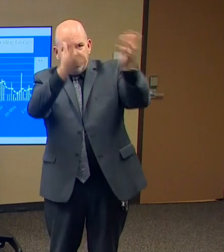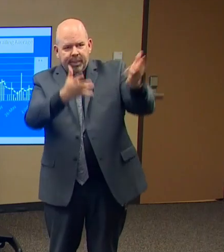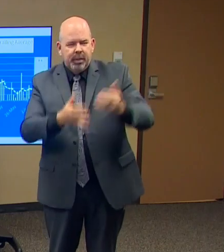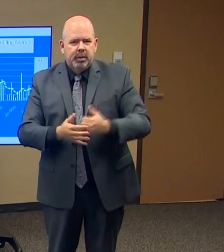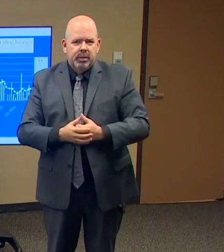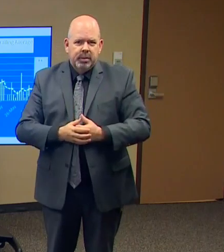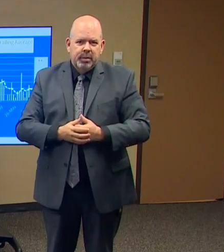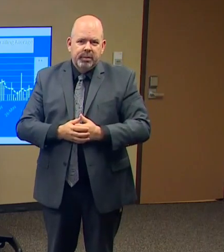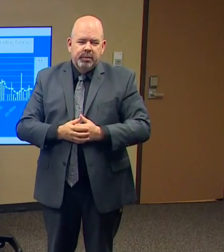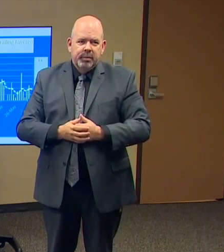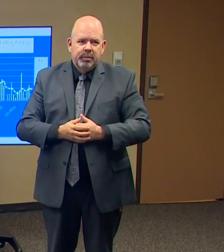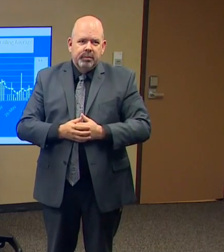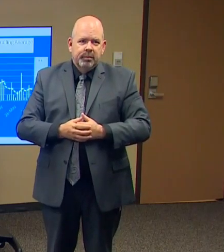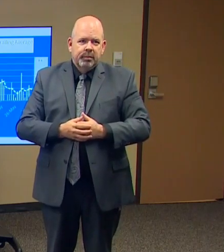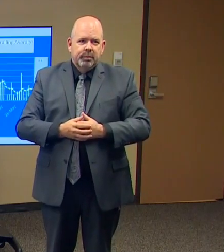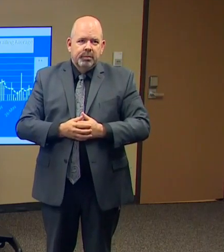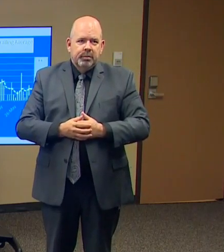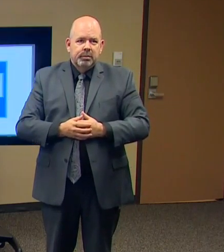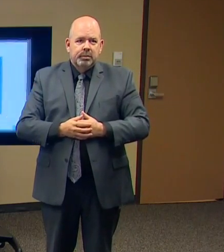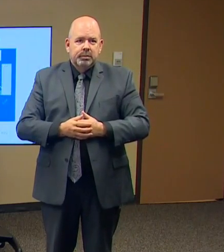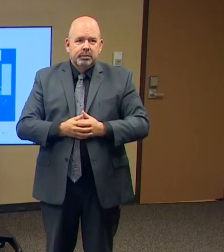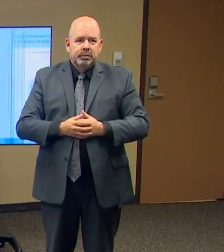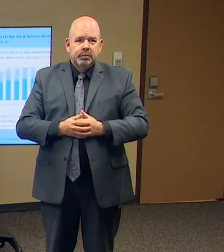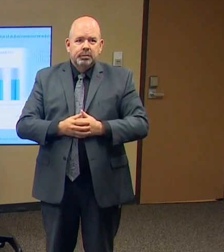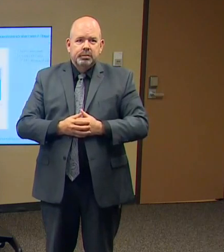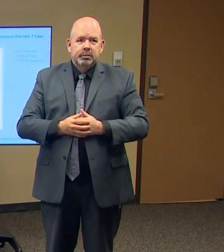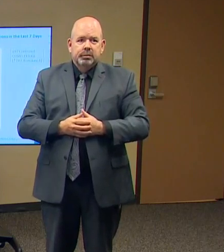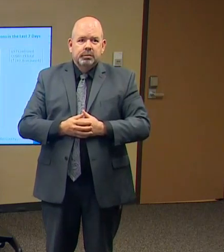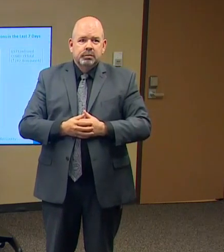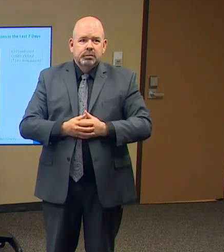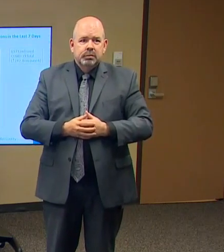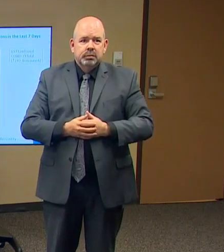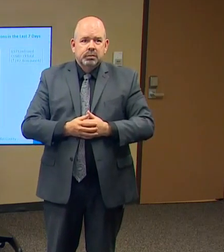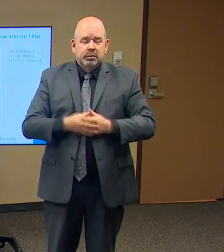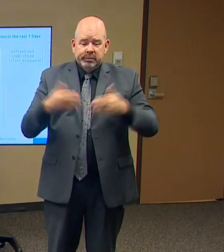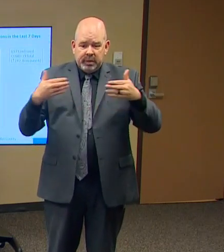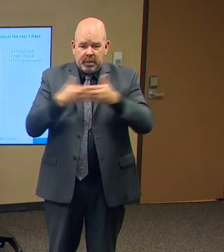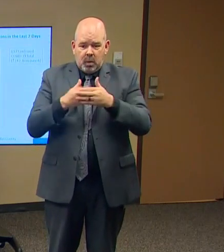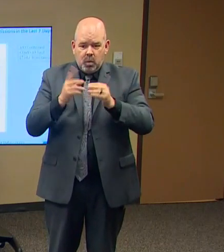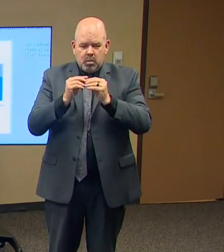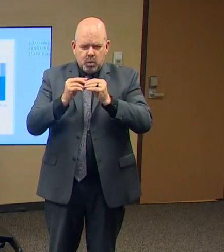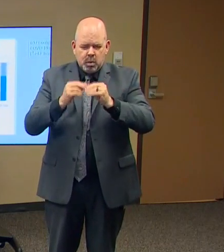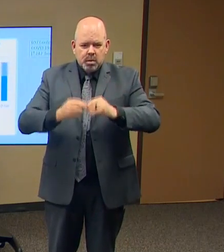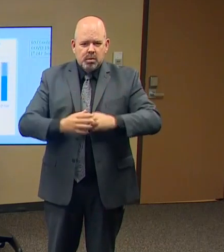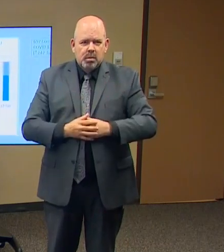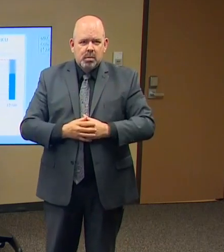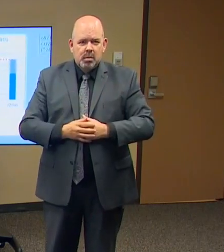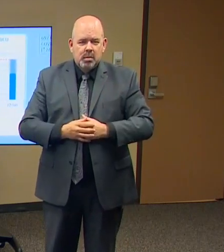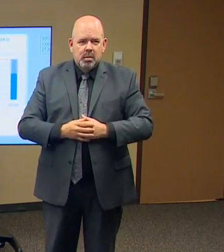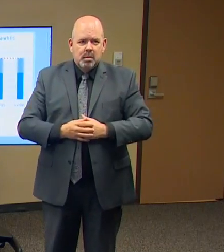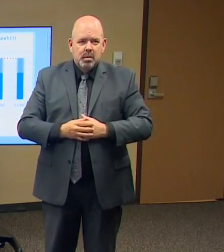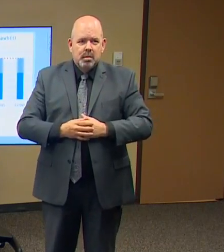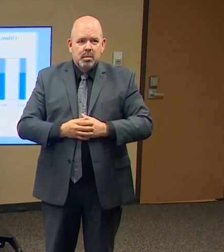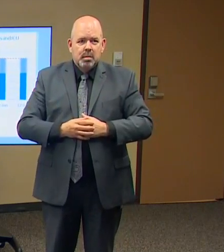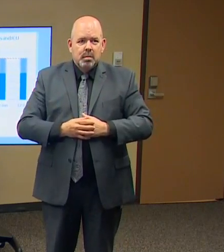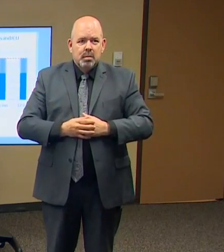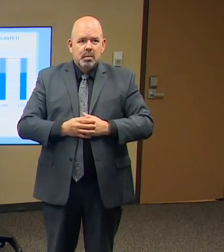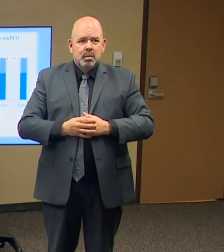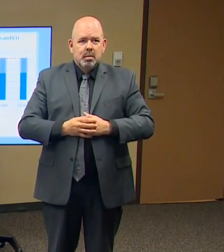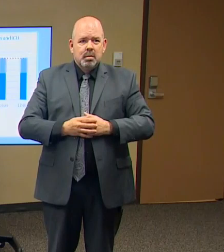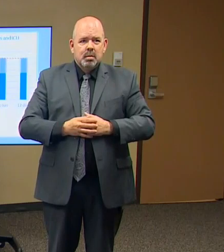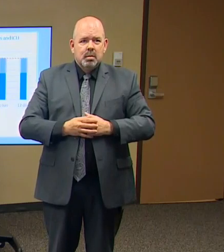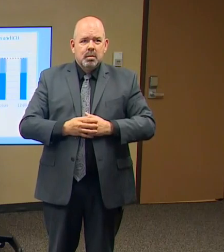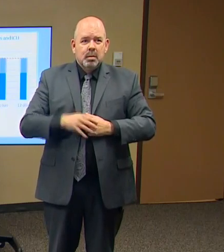get some of the new reports. But the final slide just wanted to show, and this is for the entire it's called the Trauma